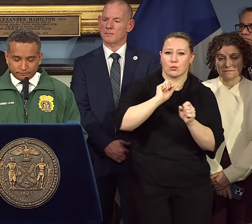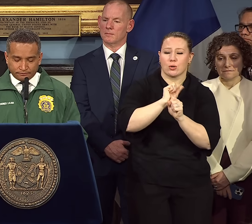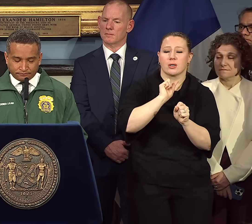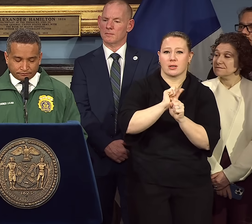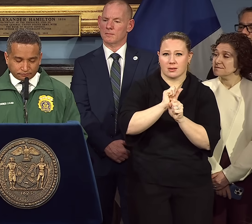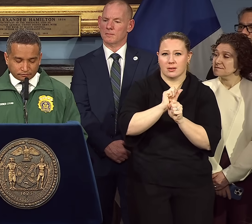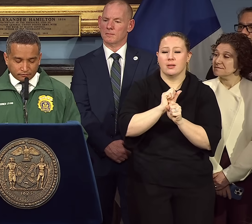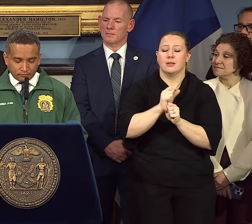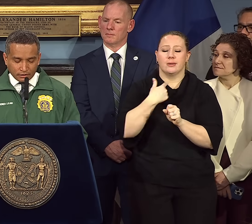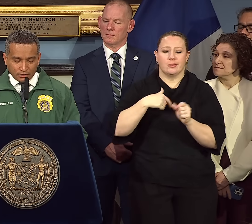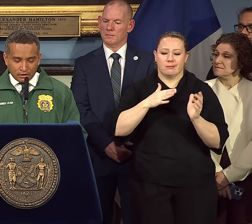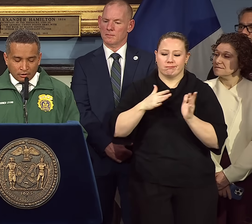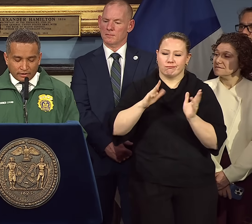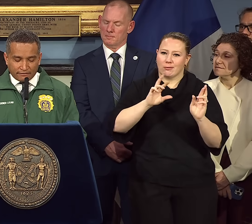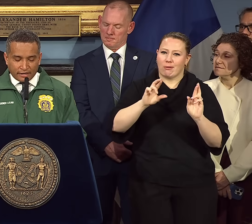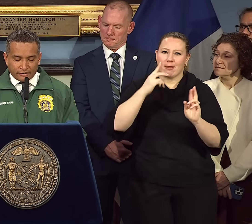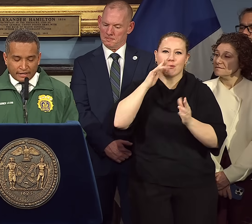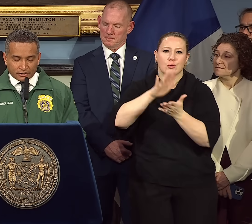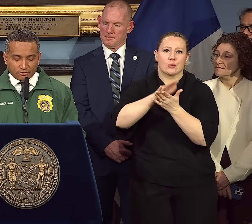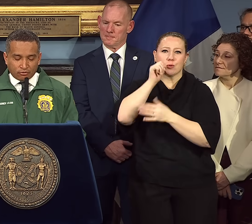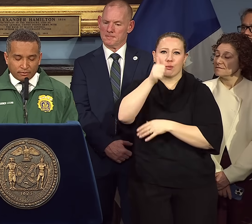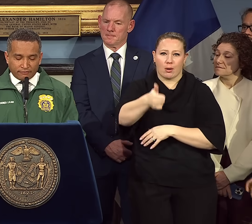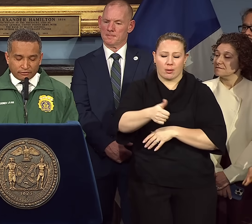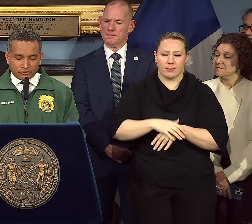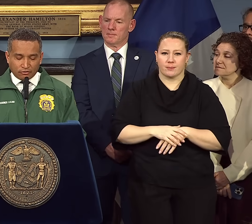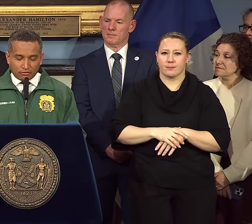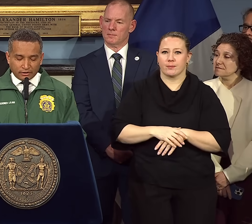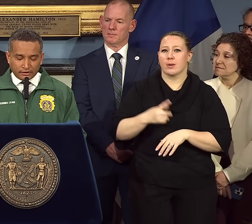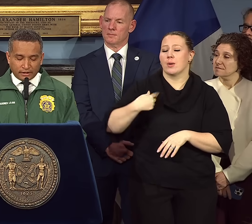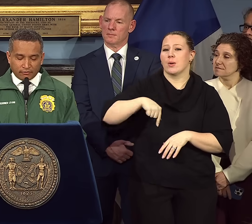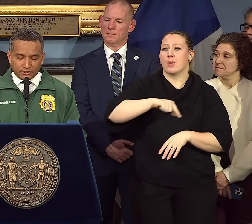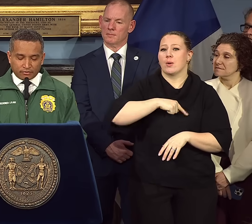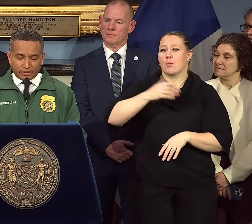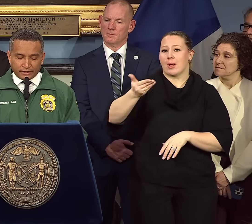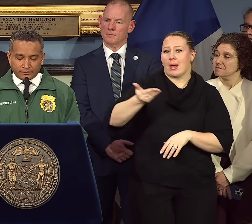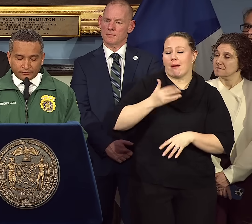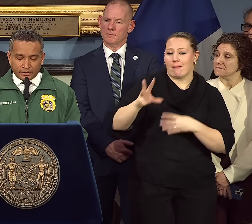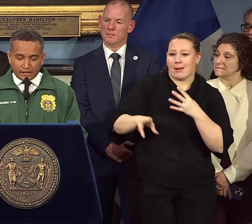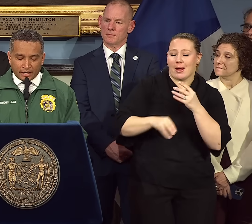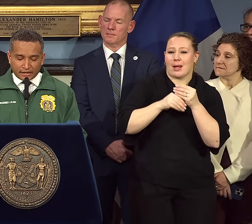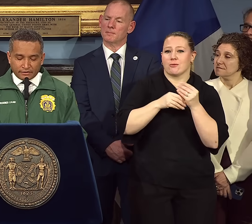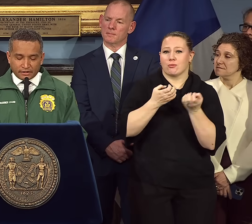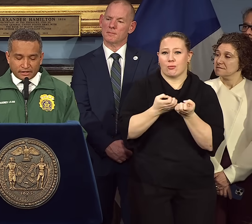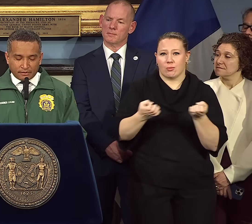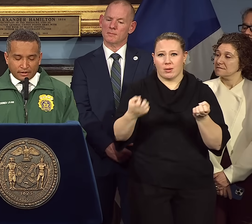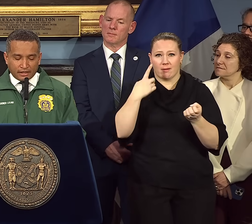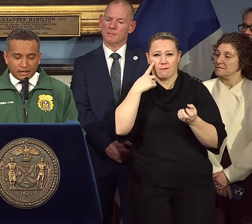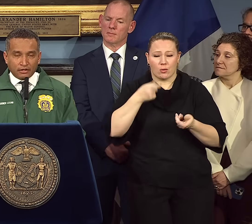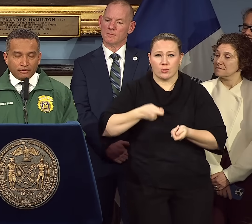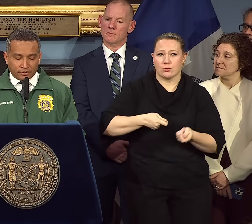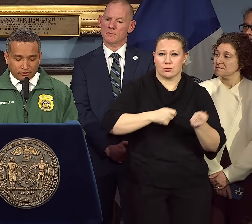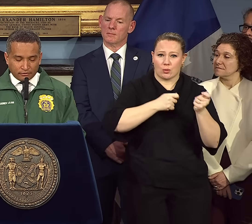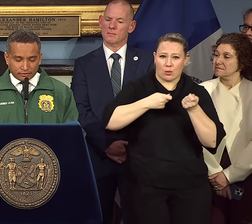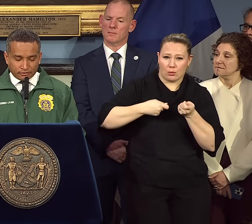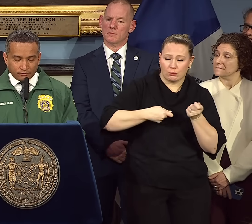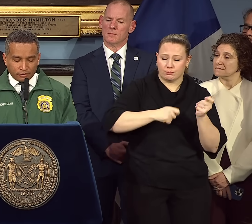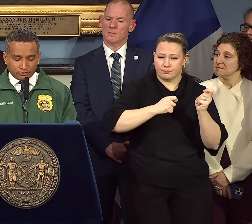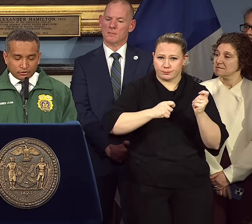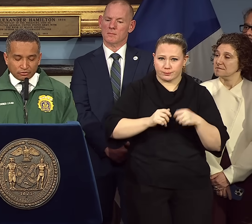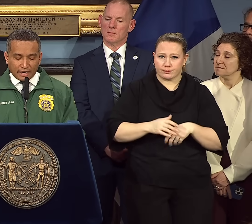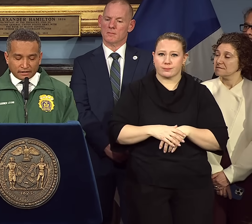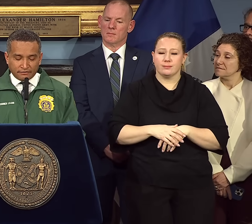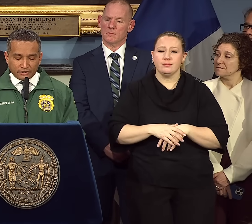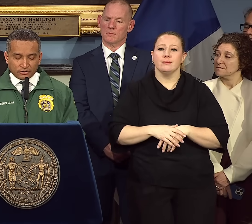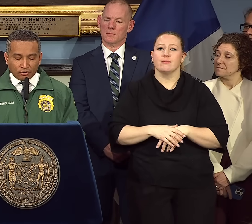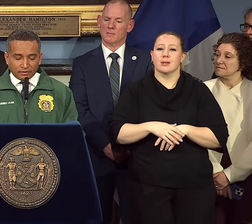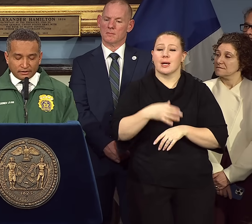tomorrow. We have hired extra equipment for snow hauling and ridge breaking, and given the deep and ongoing cold, we will